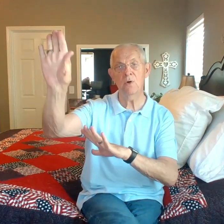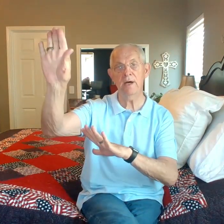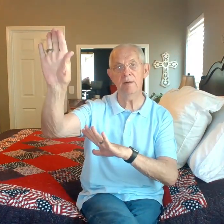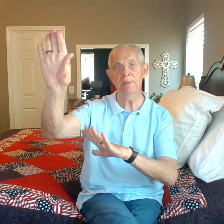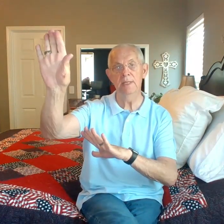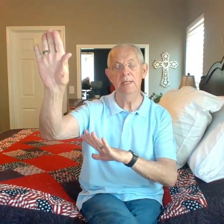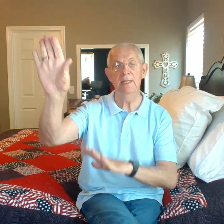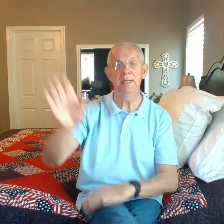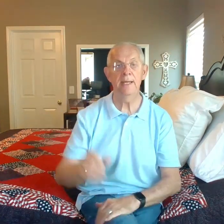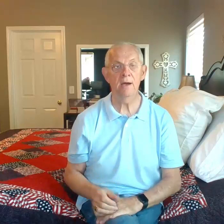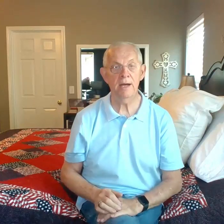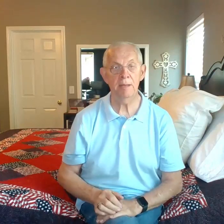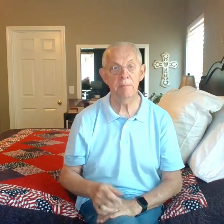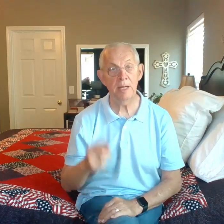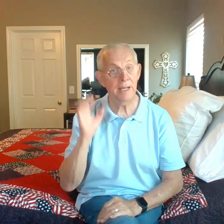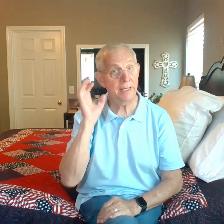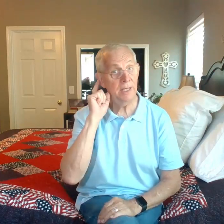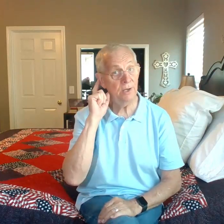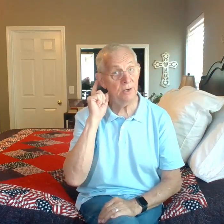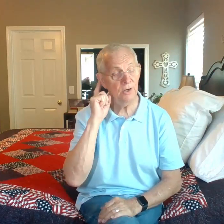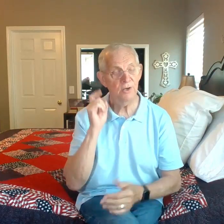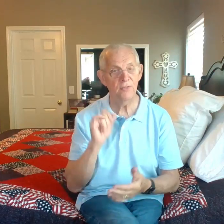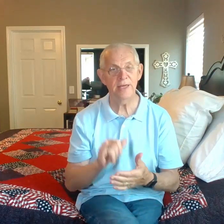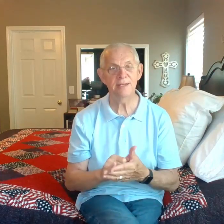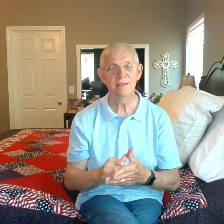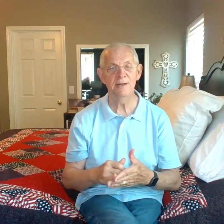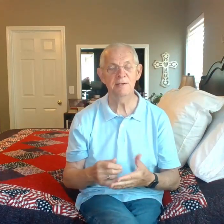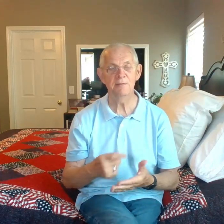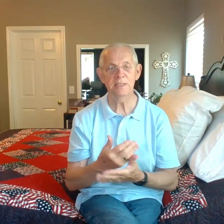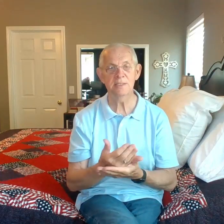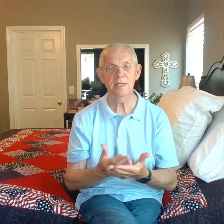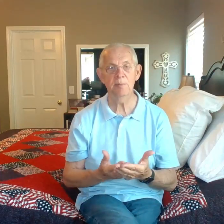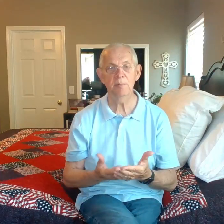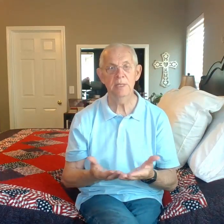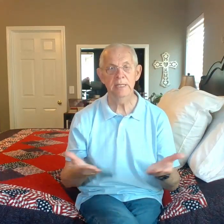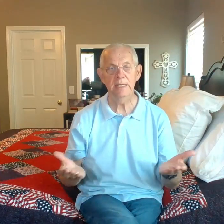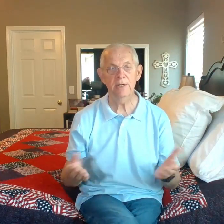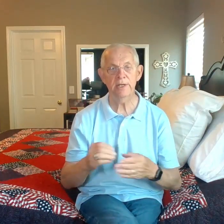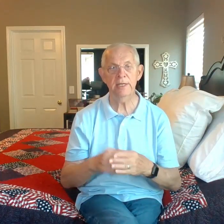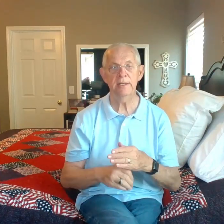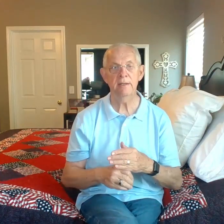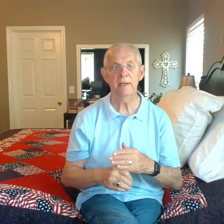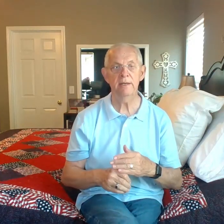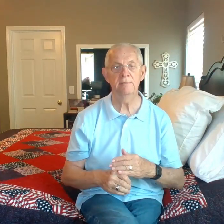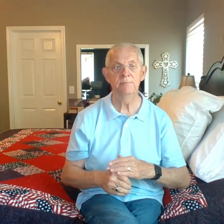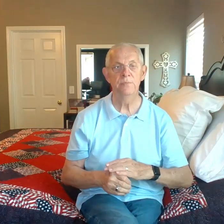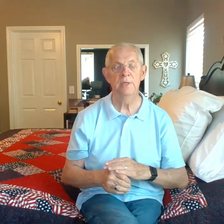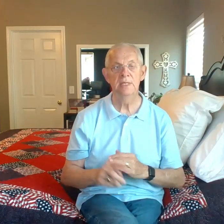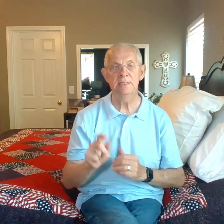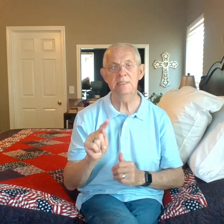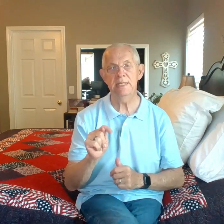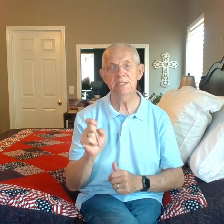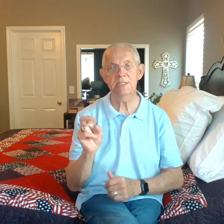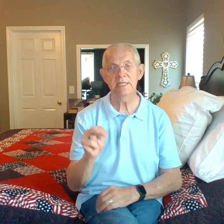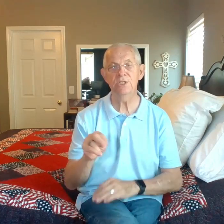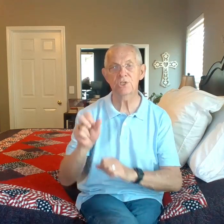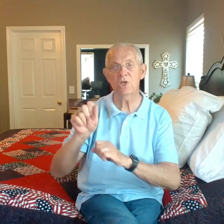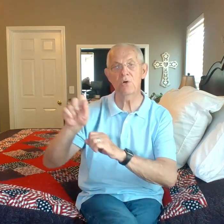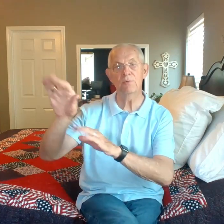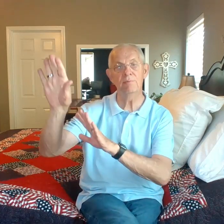up. Now I hear that some here in Tennessee just go